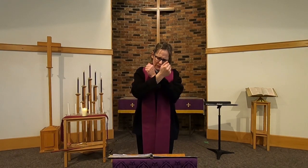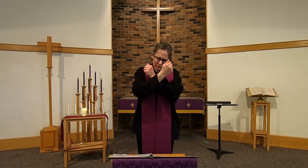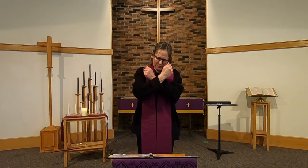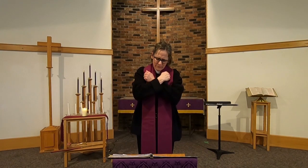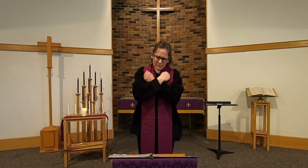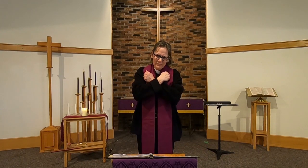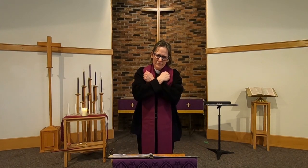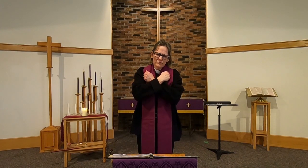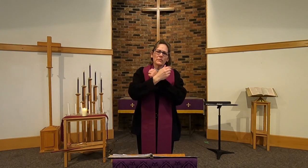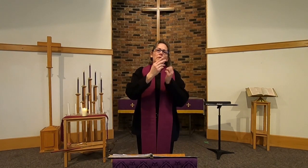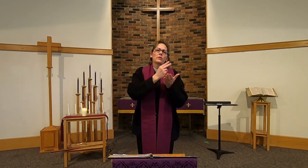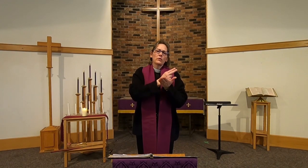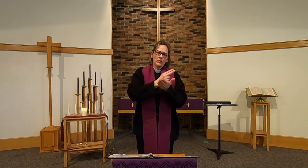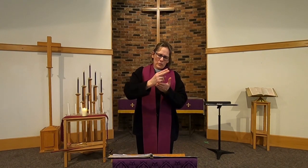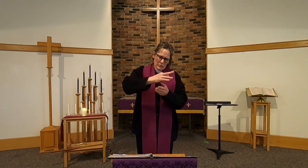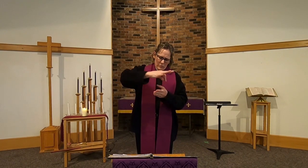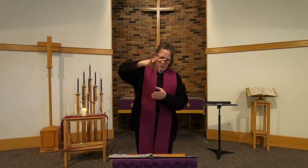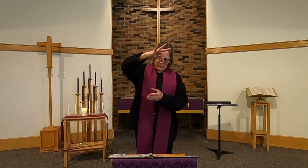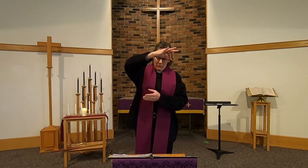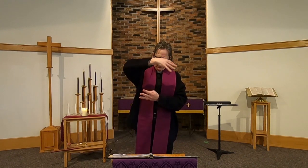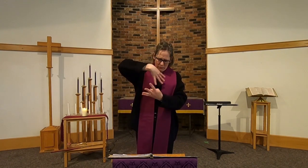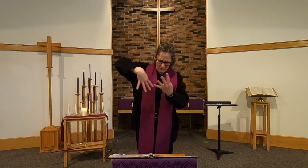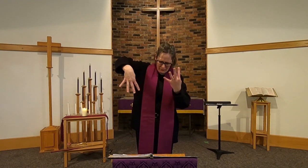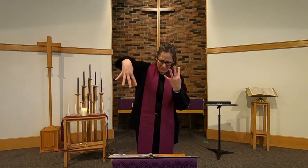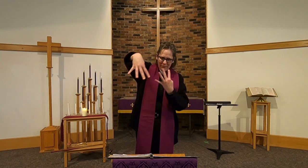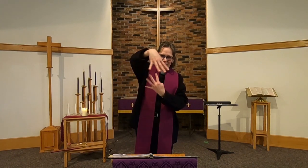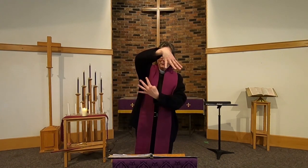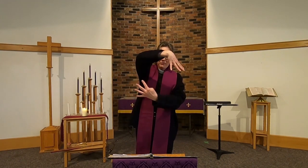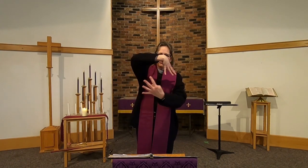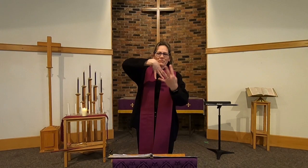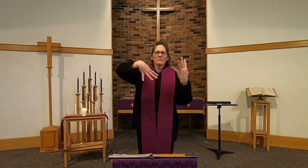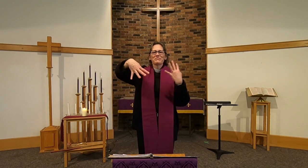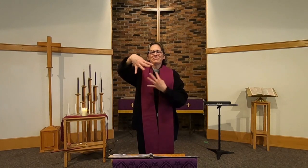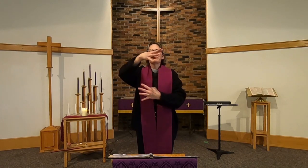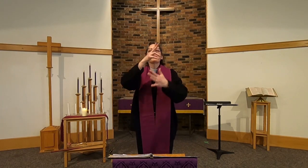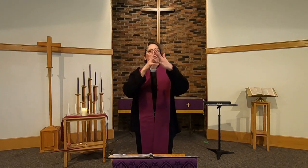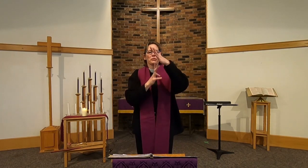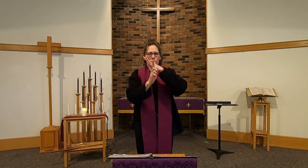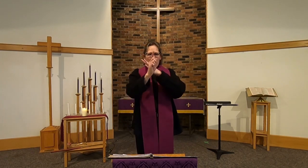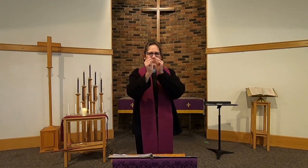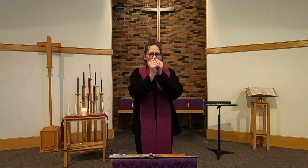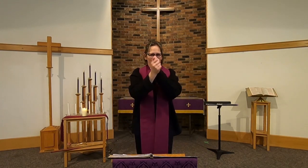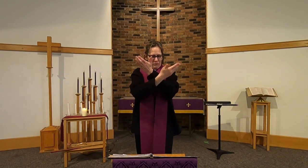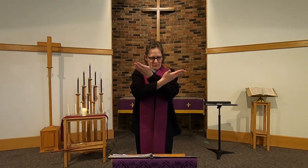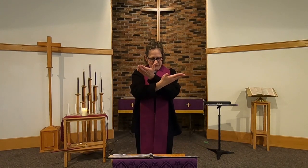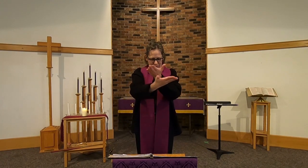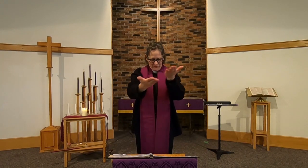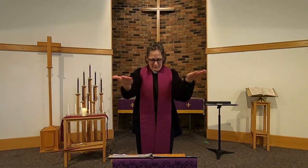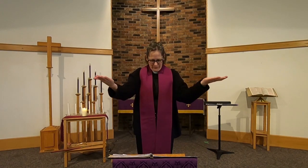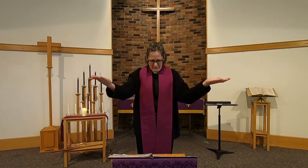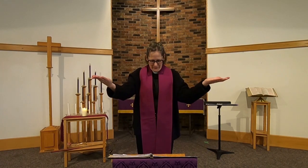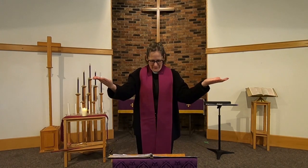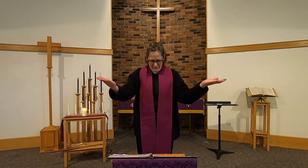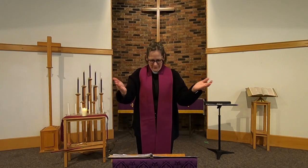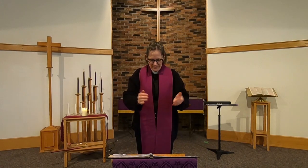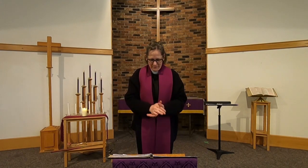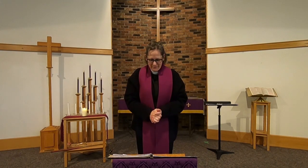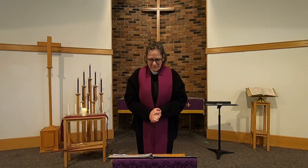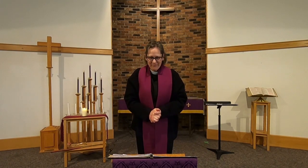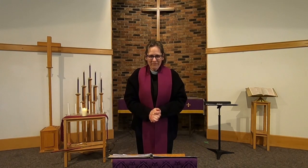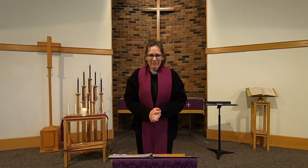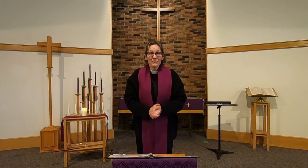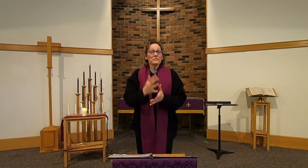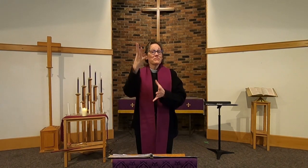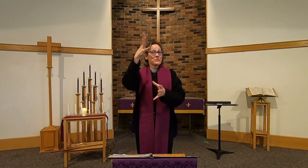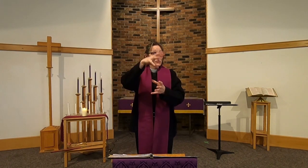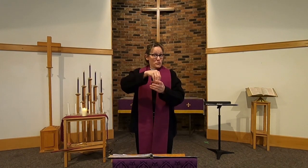the love of God, and the communion of the Holy Spirit be with you all,